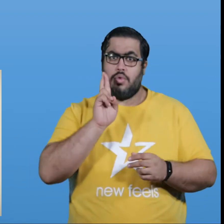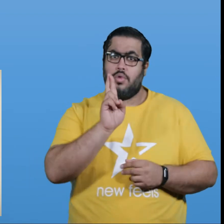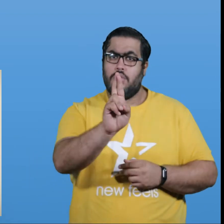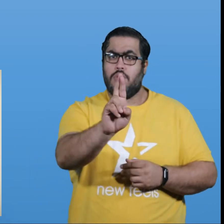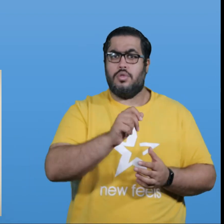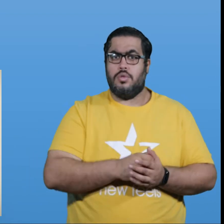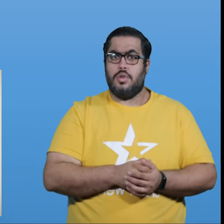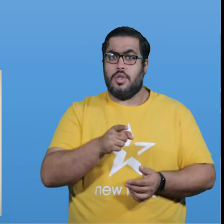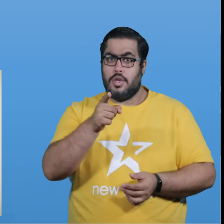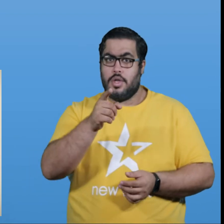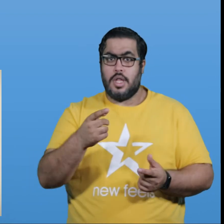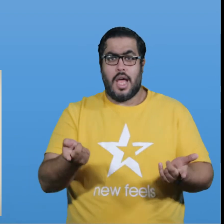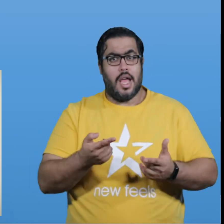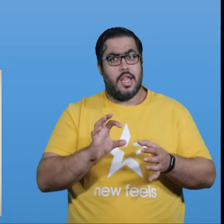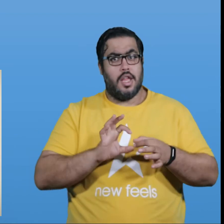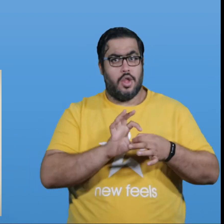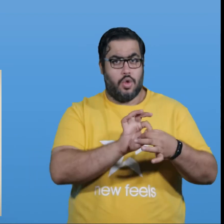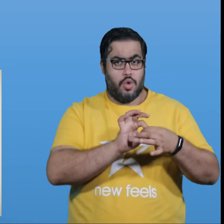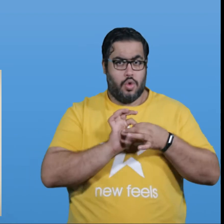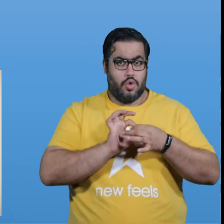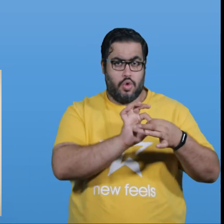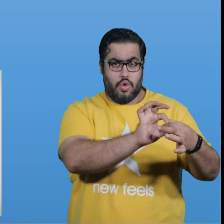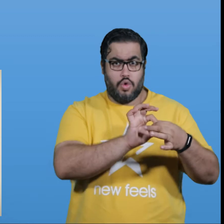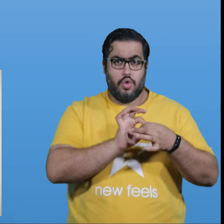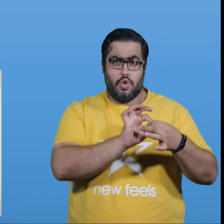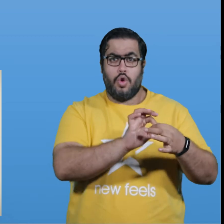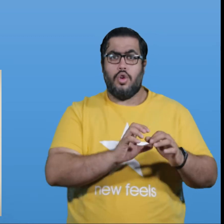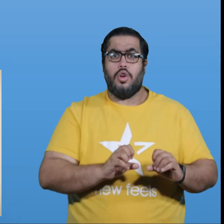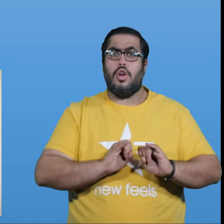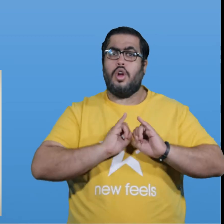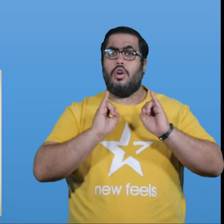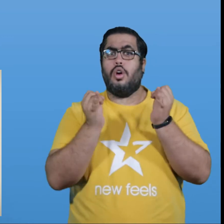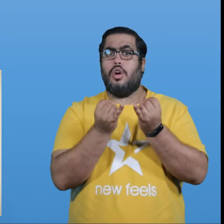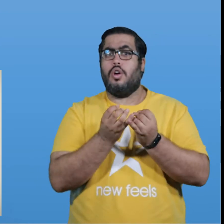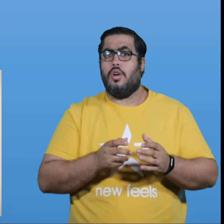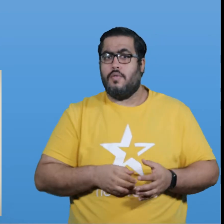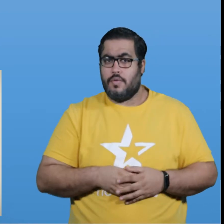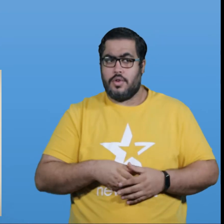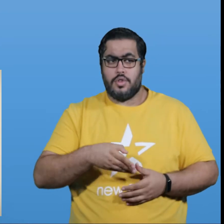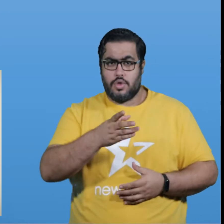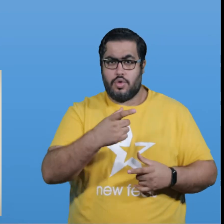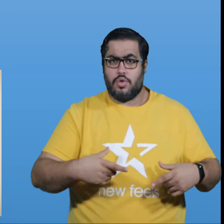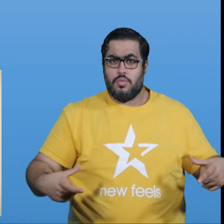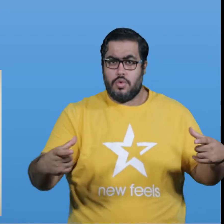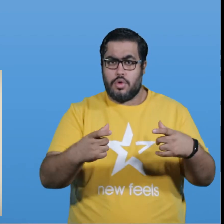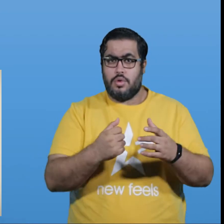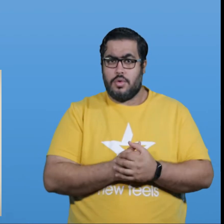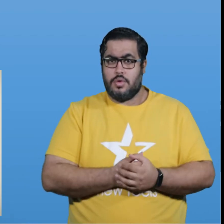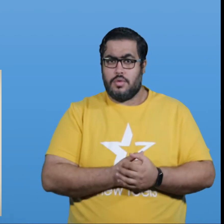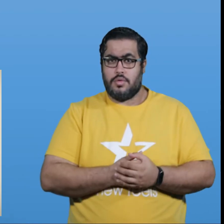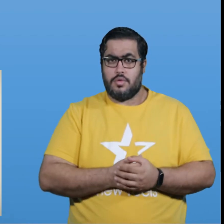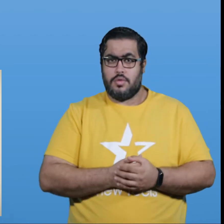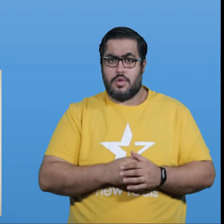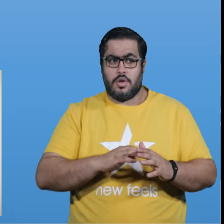Kuwait done to further the culture of peace? And we all know that Kuwait has done many things to further this